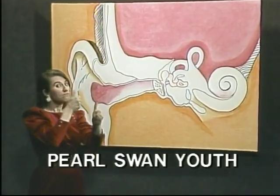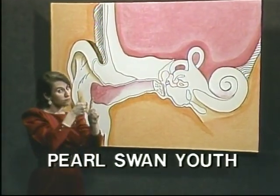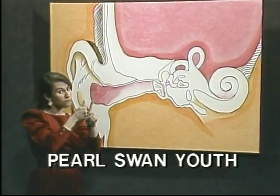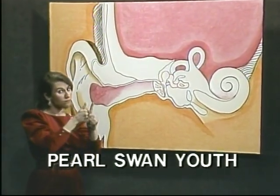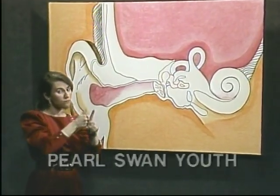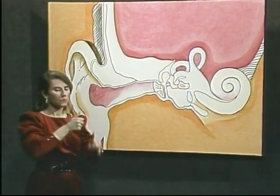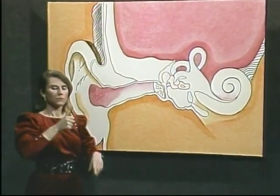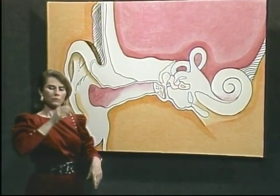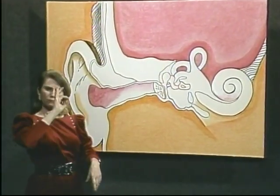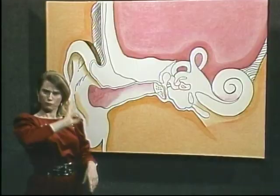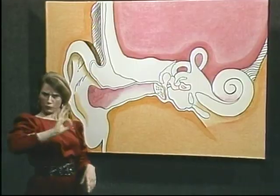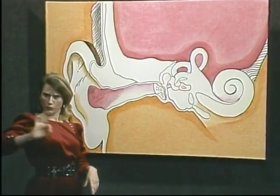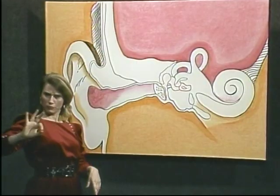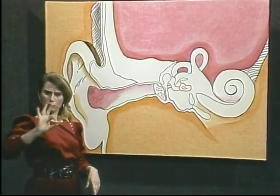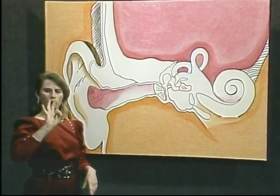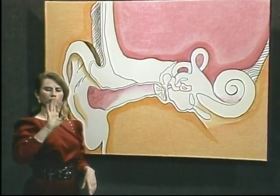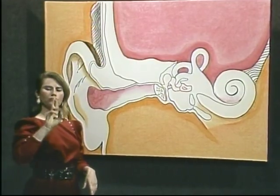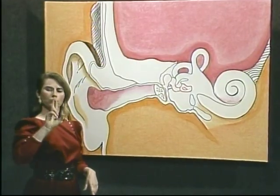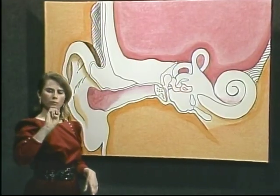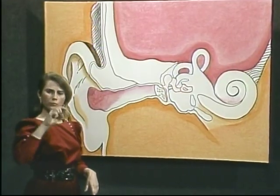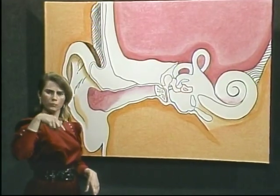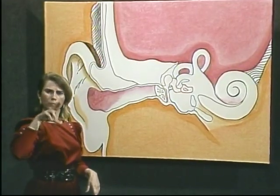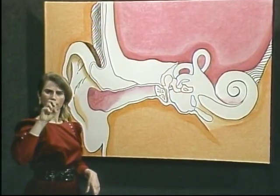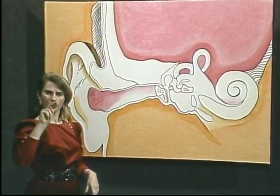Sound waves are made up of frequencies.